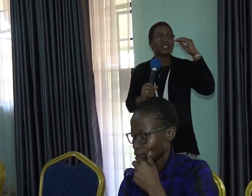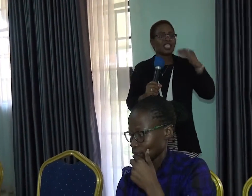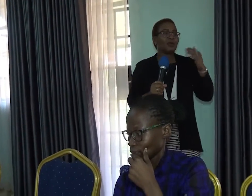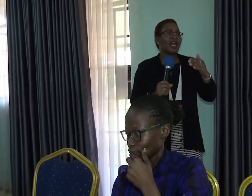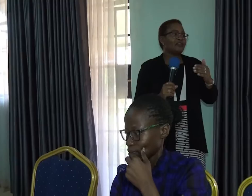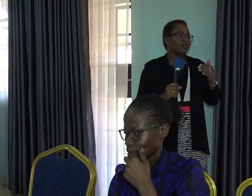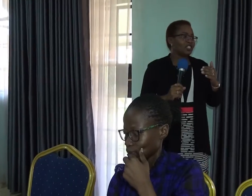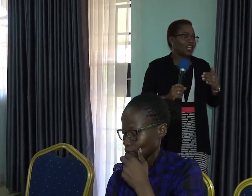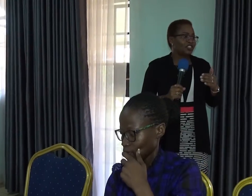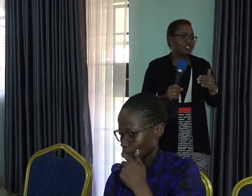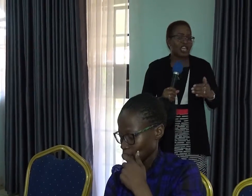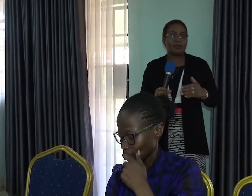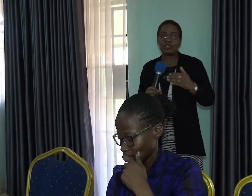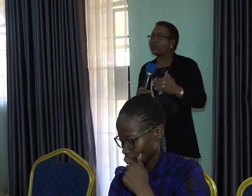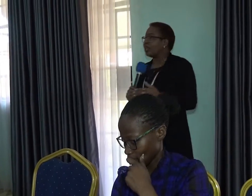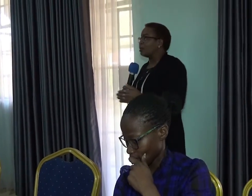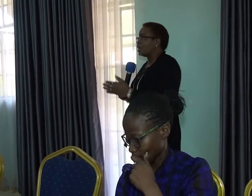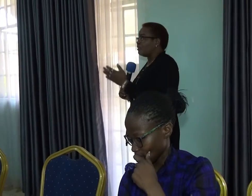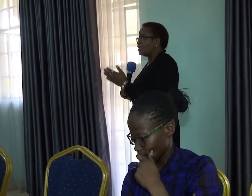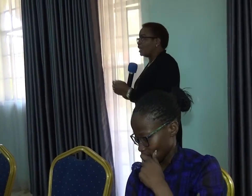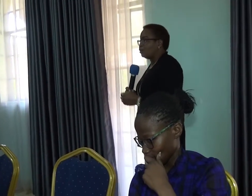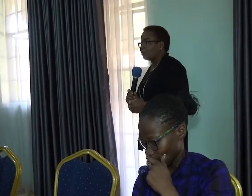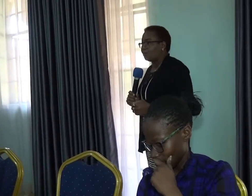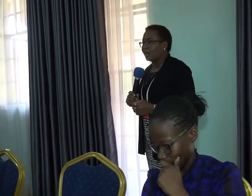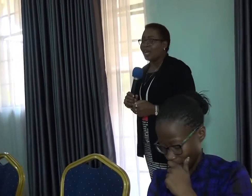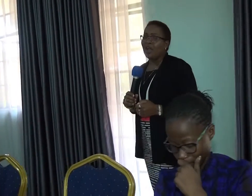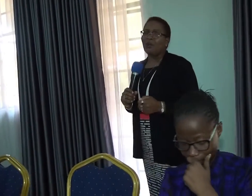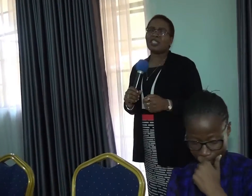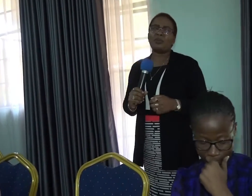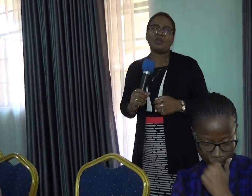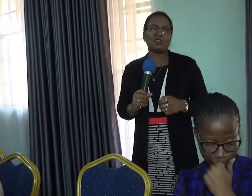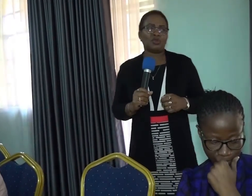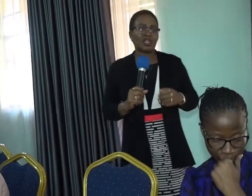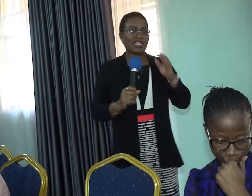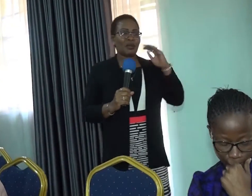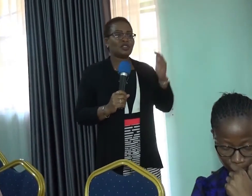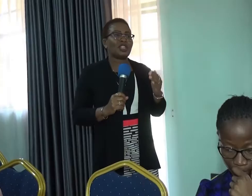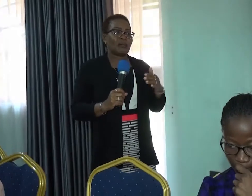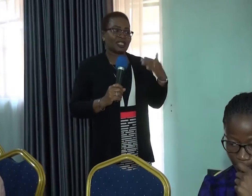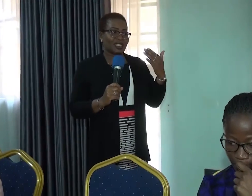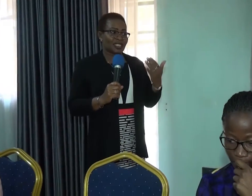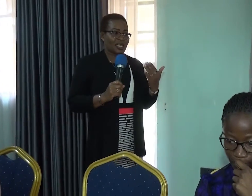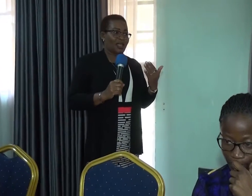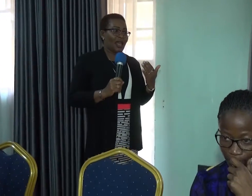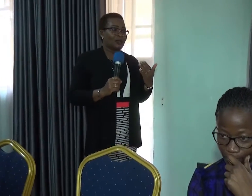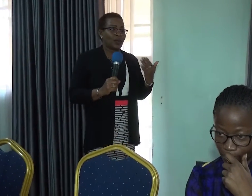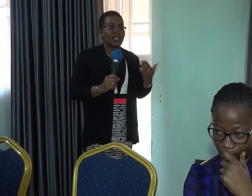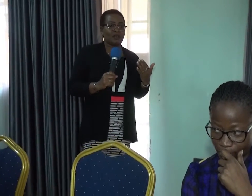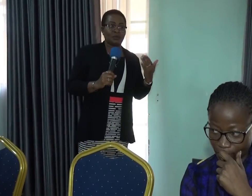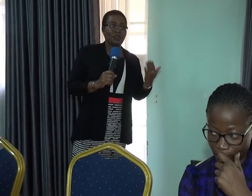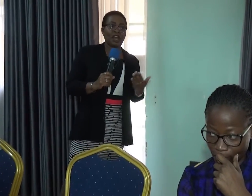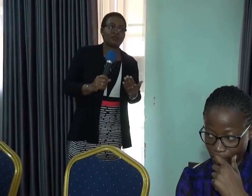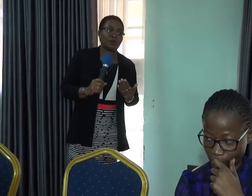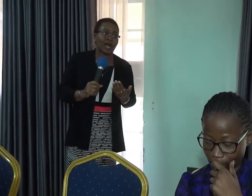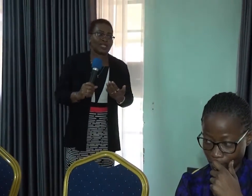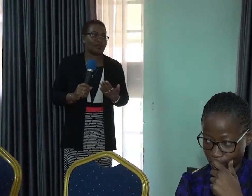if still we are having those challenges and we are talking about having the legal framework, what are we going to do? That is a question that I'm just asking and wondering.